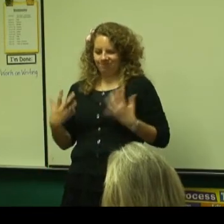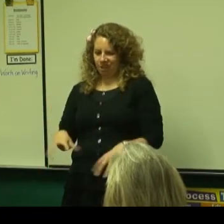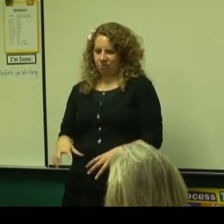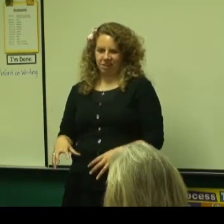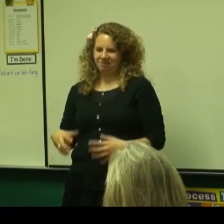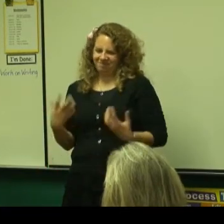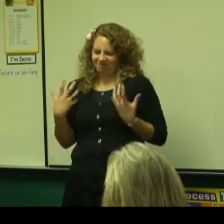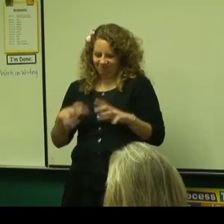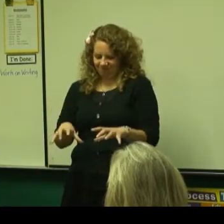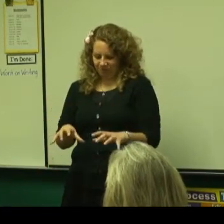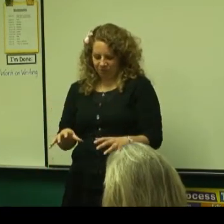I don't want it.